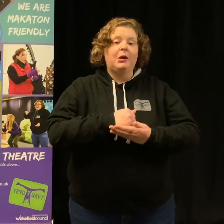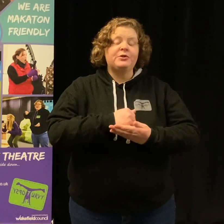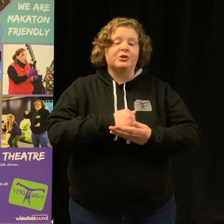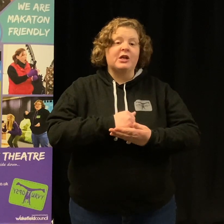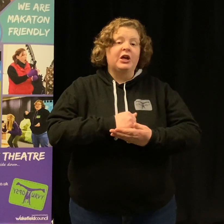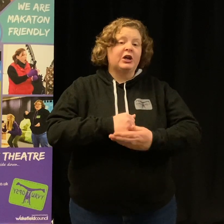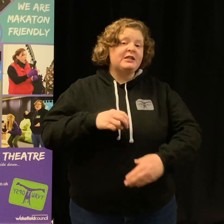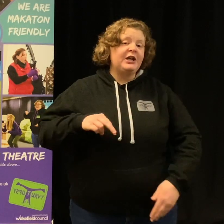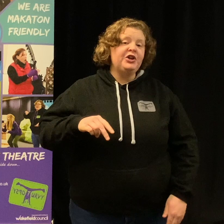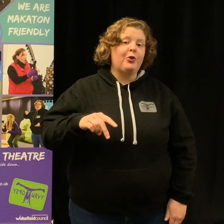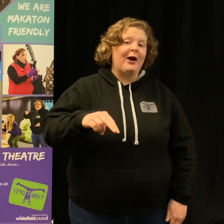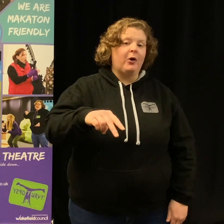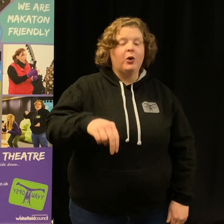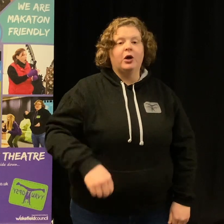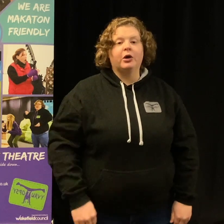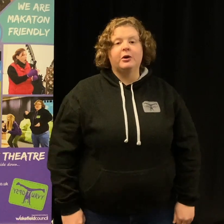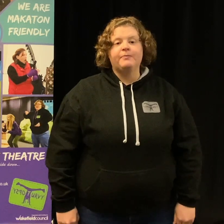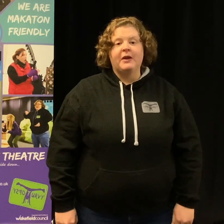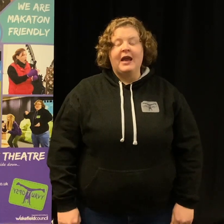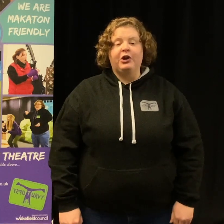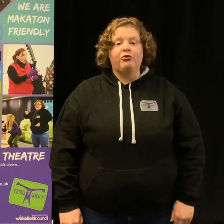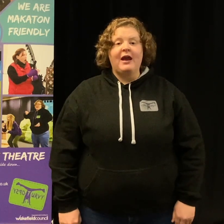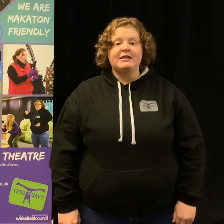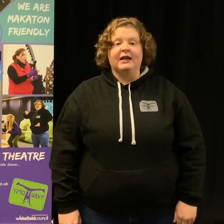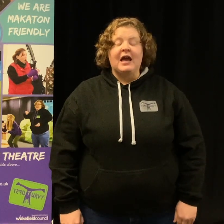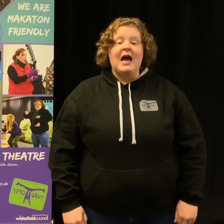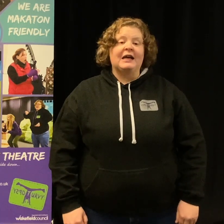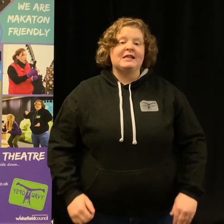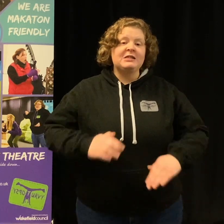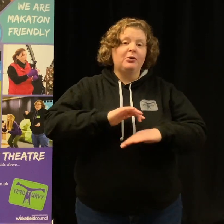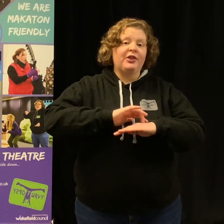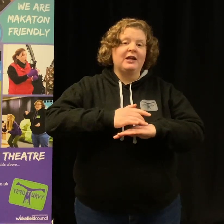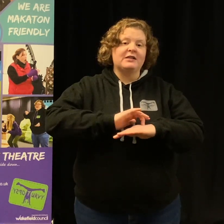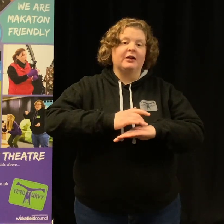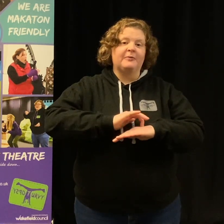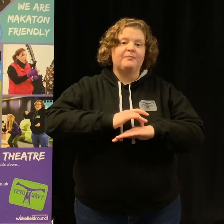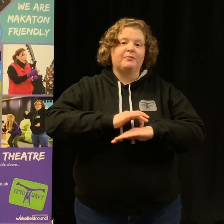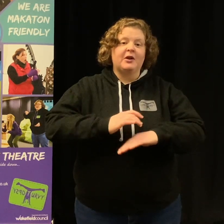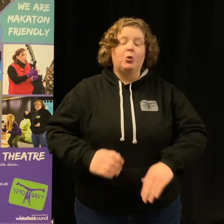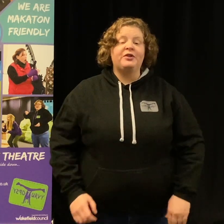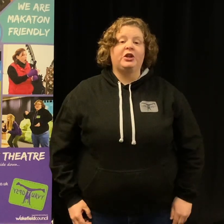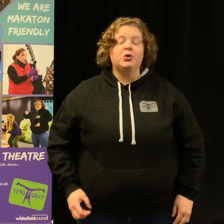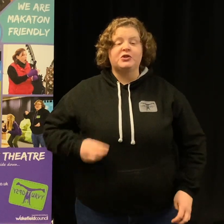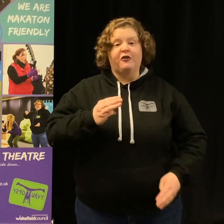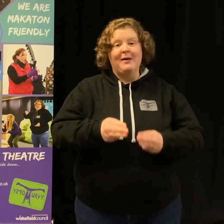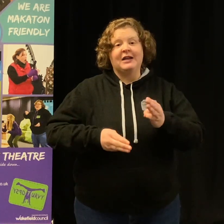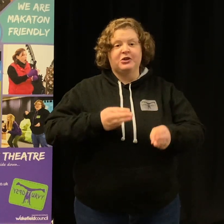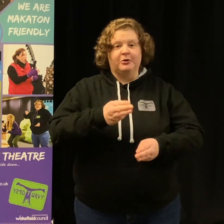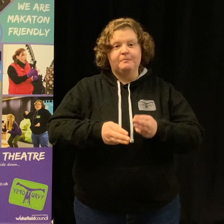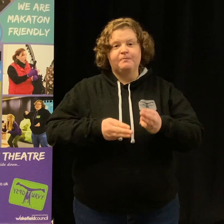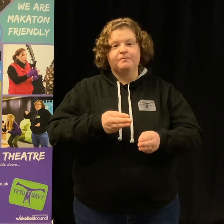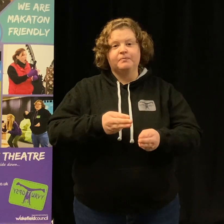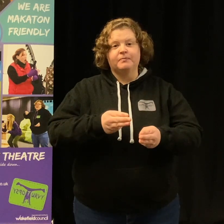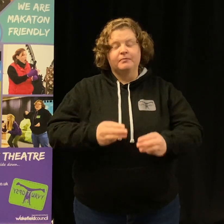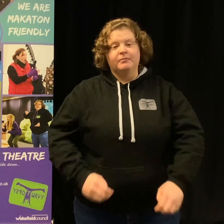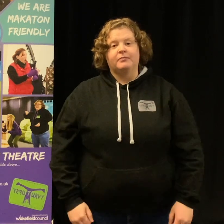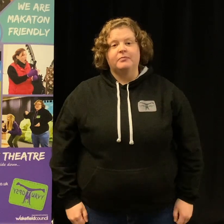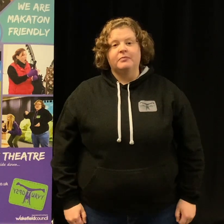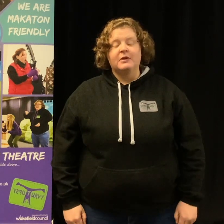us continue our work in creating accessible theatre with the use of Makaton.